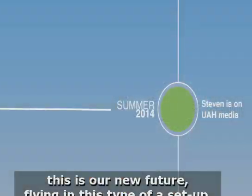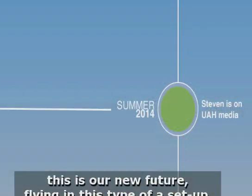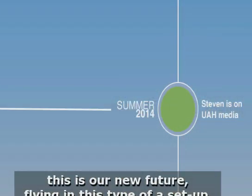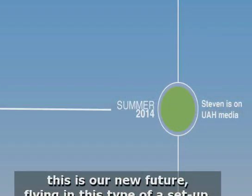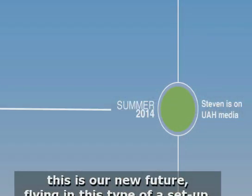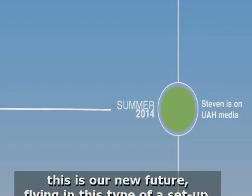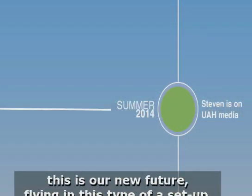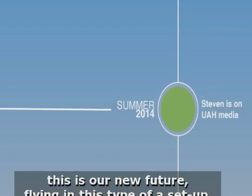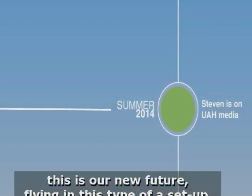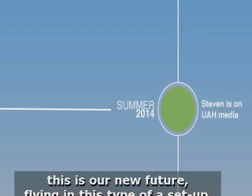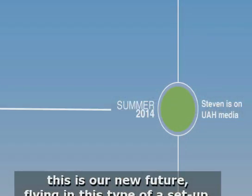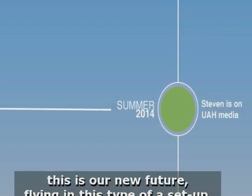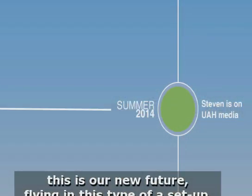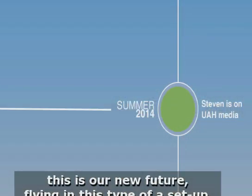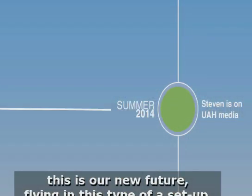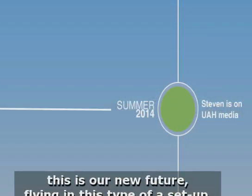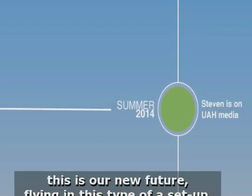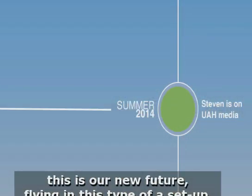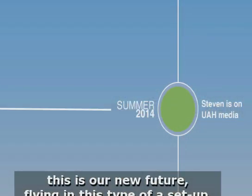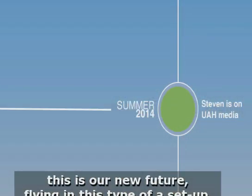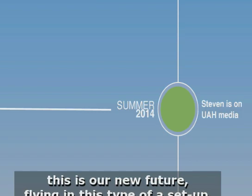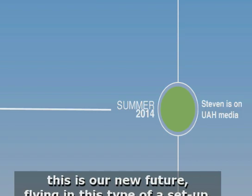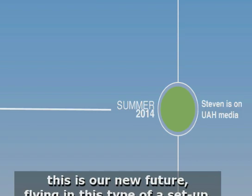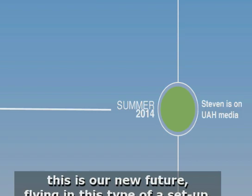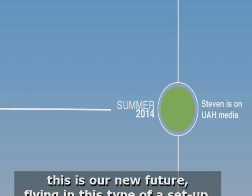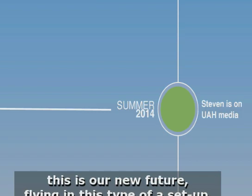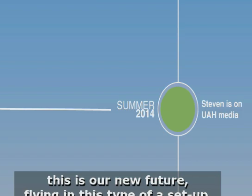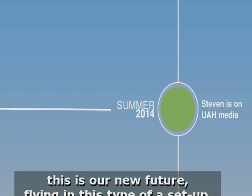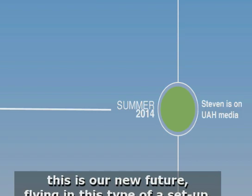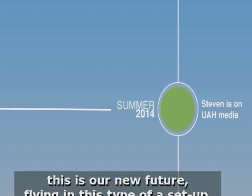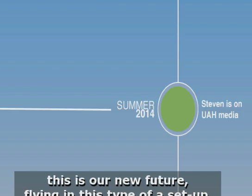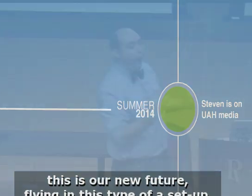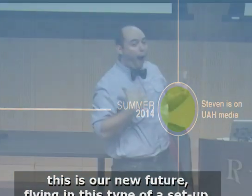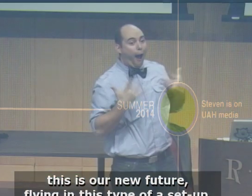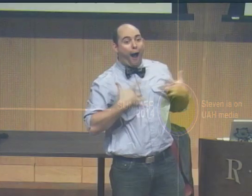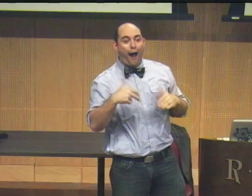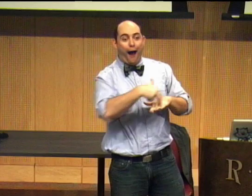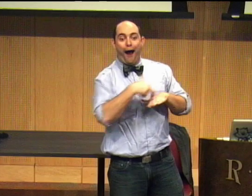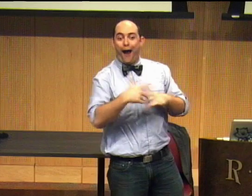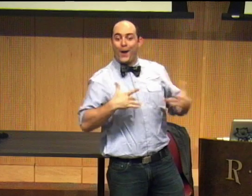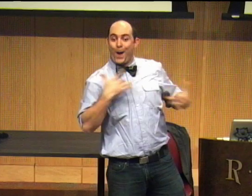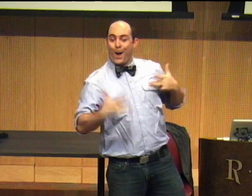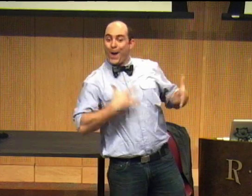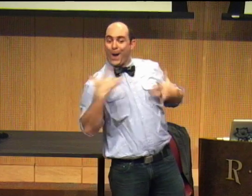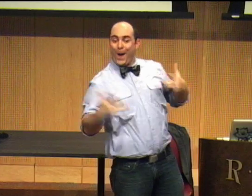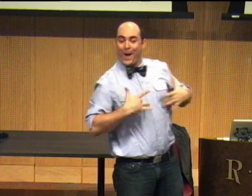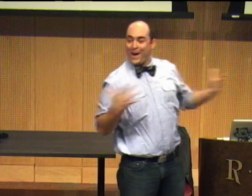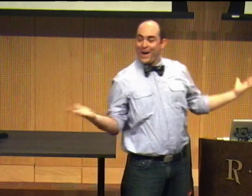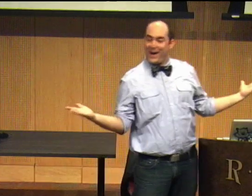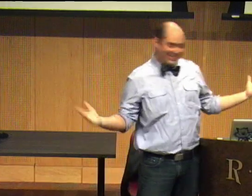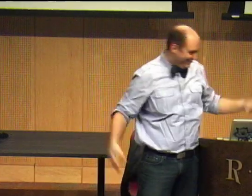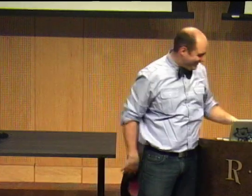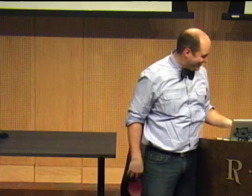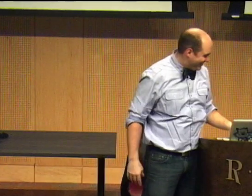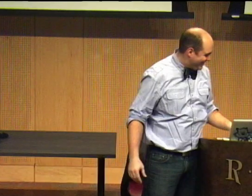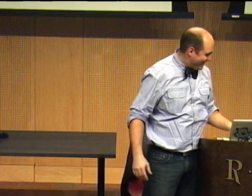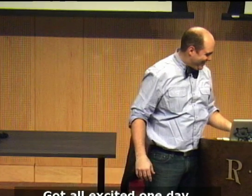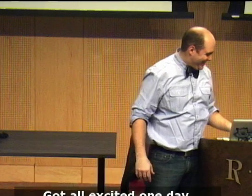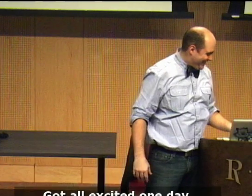new future, flying in this type of a setup. got all excited